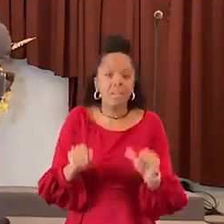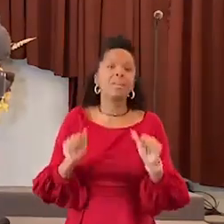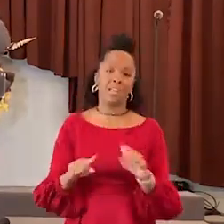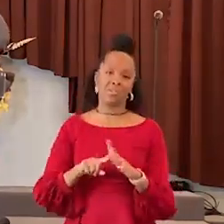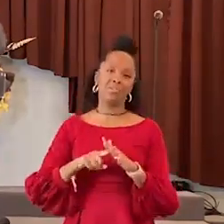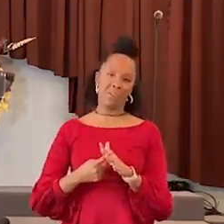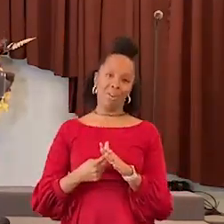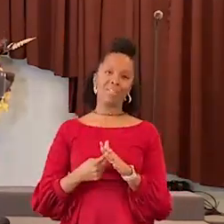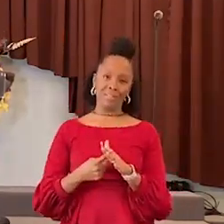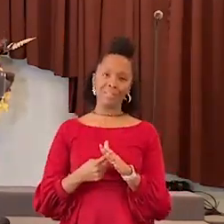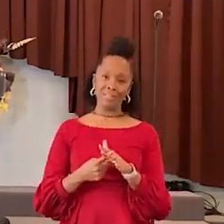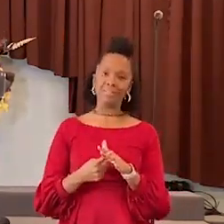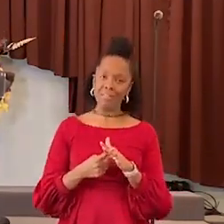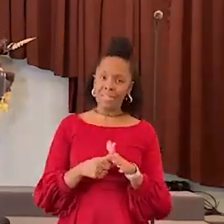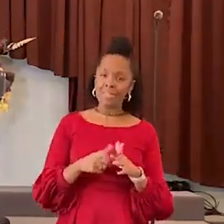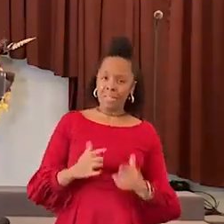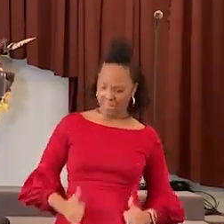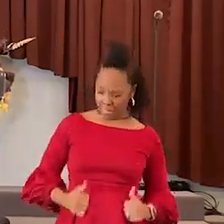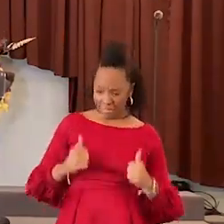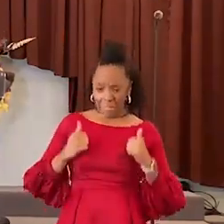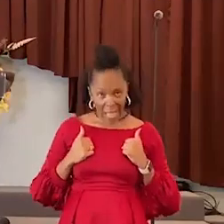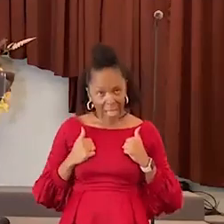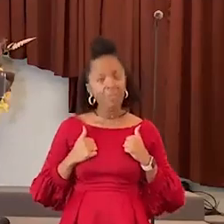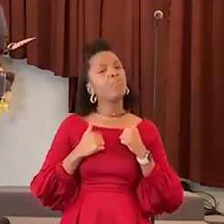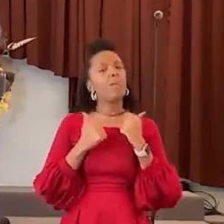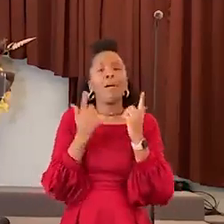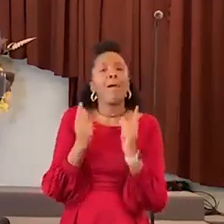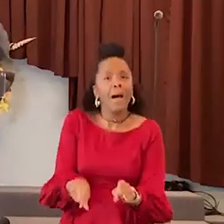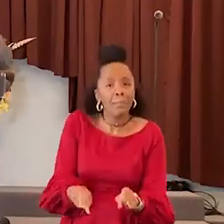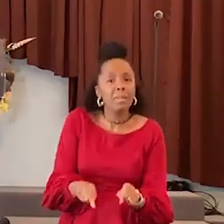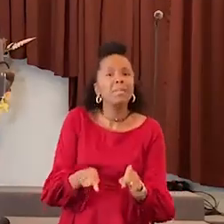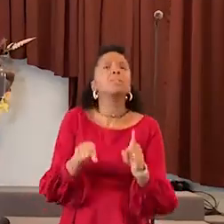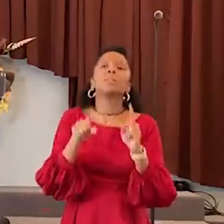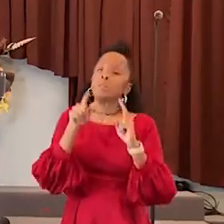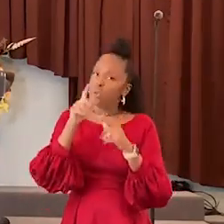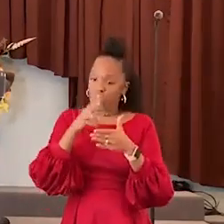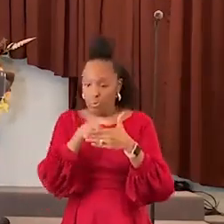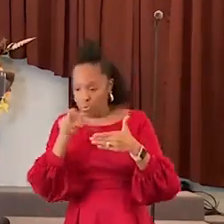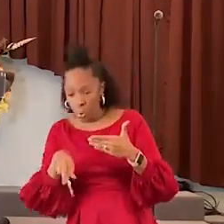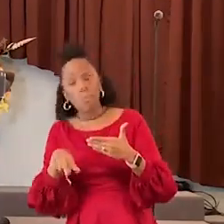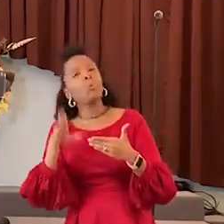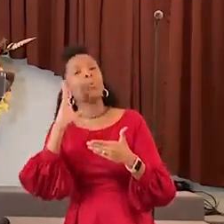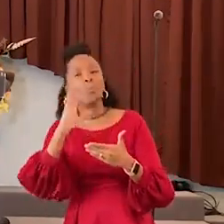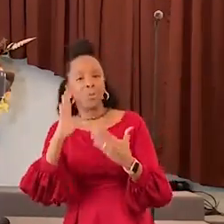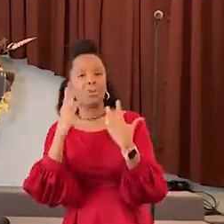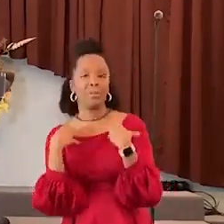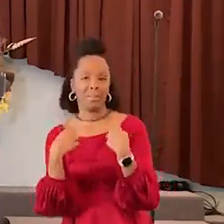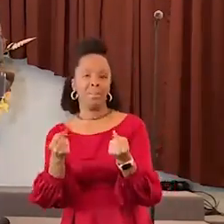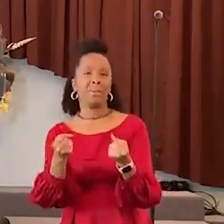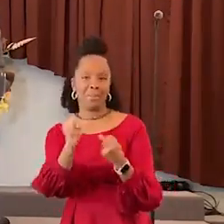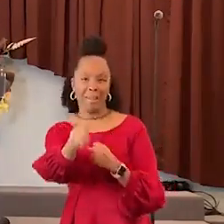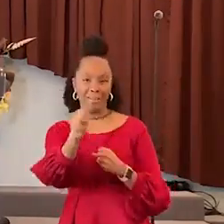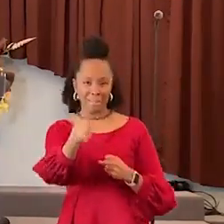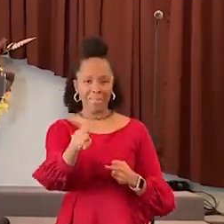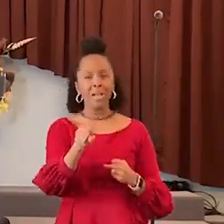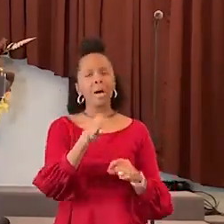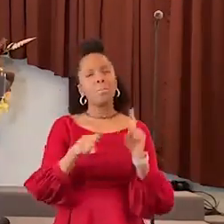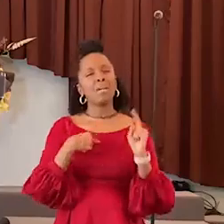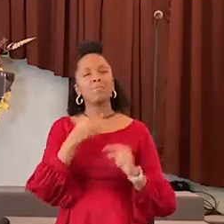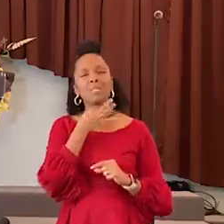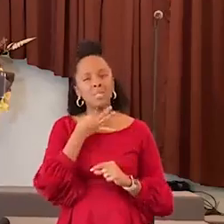wounds, but life affords us time so the healing can begin. Do I have somebody here that realizes